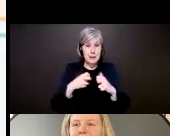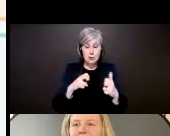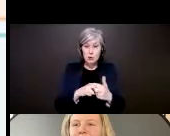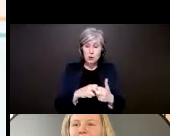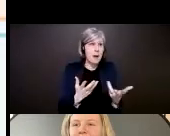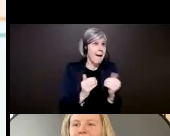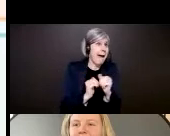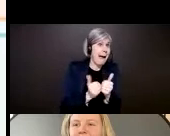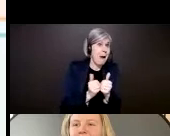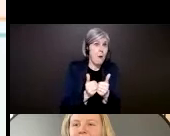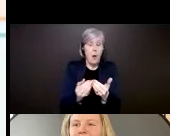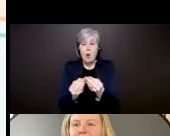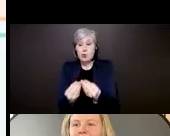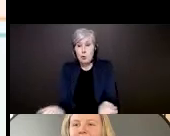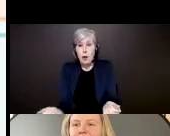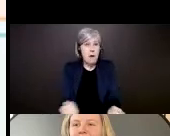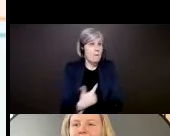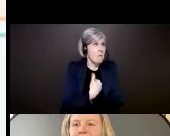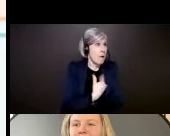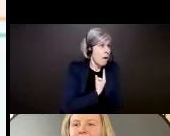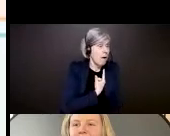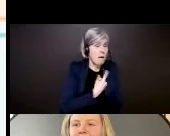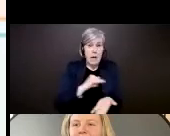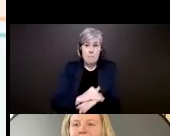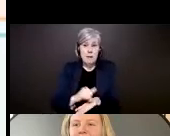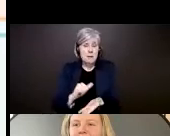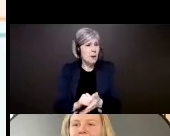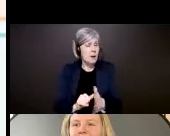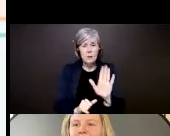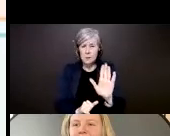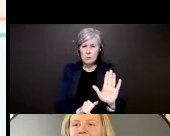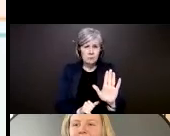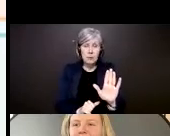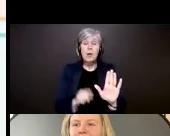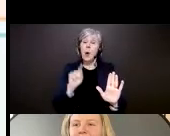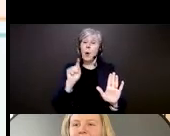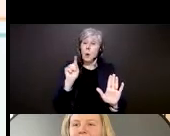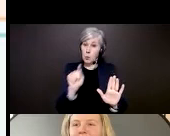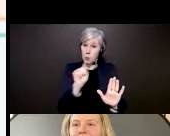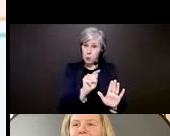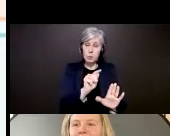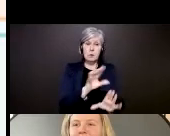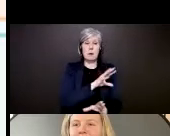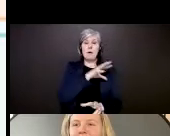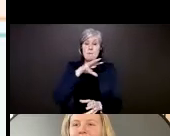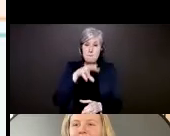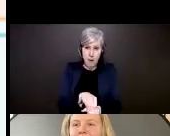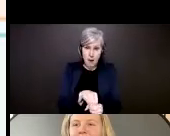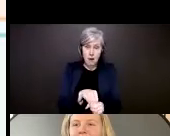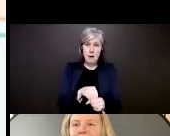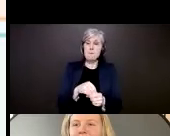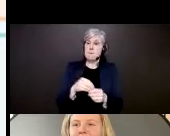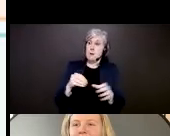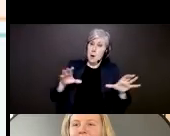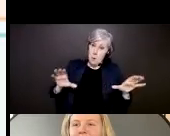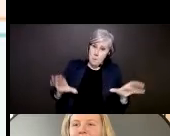of what we want to do with Future Us is to say, you are part of a very large movement of people who care